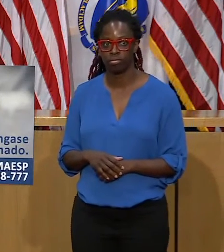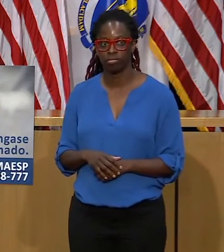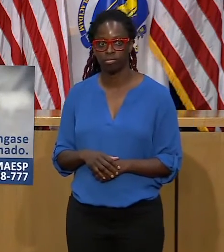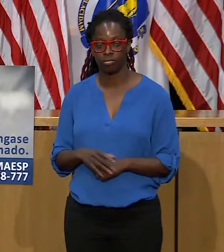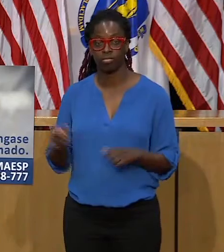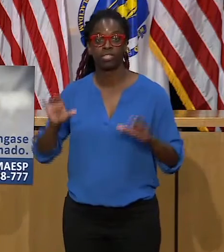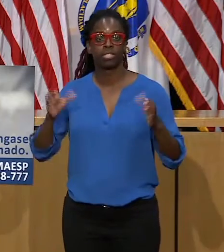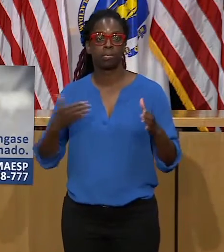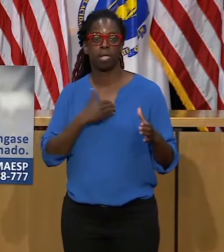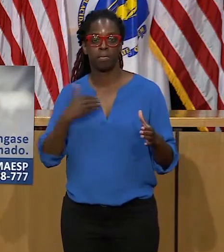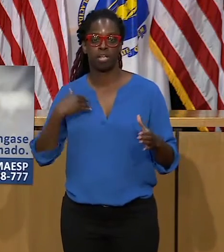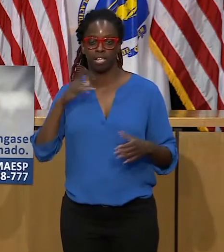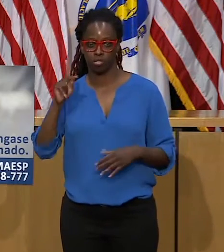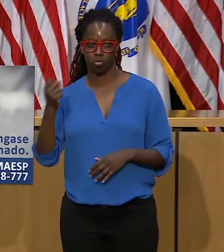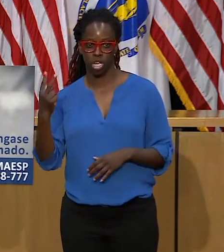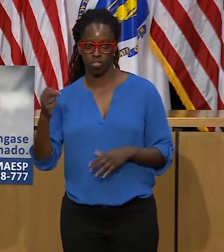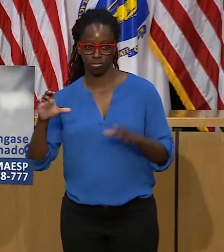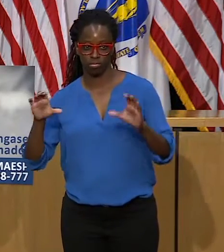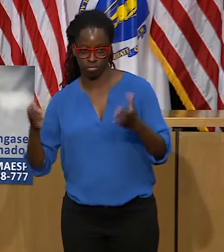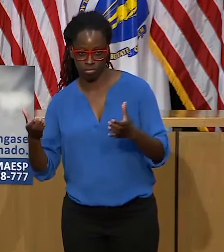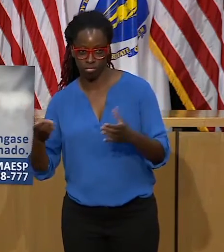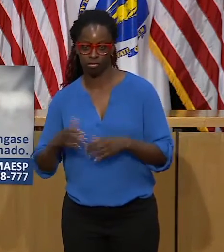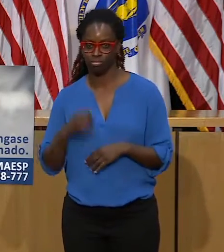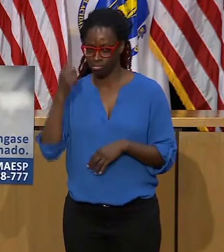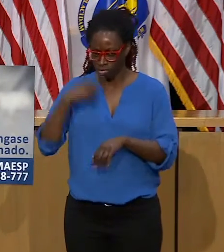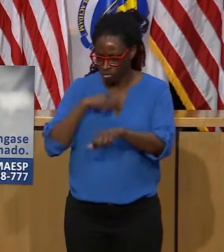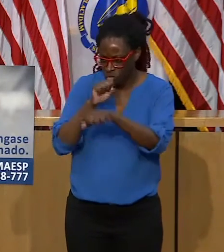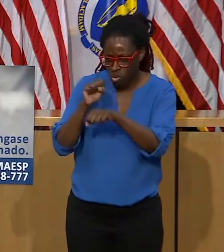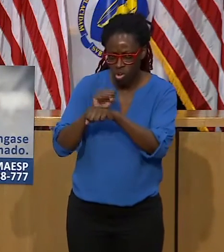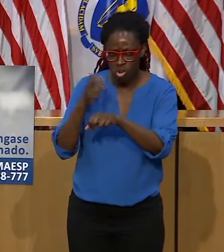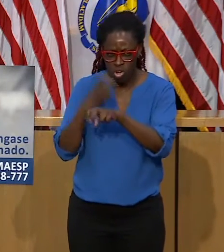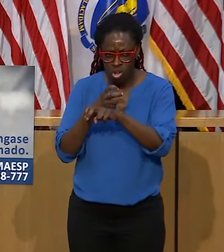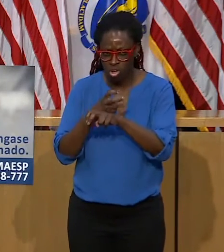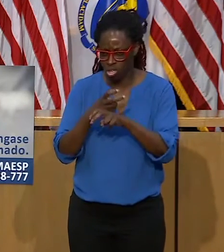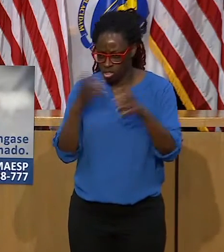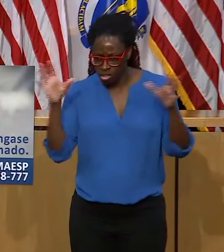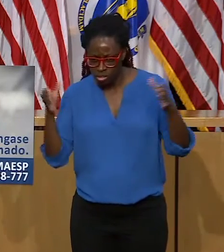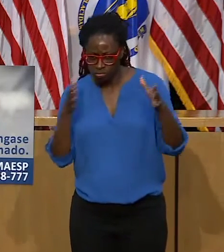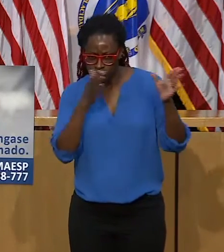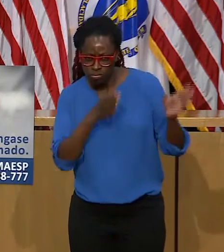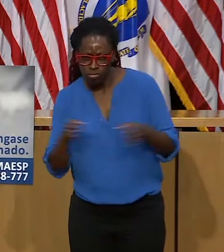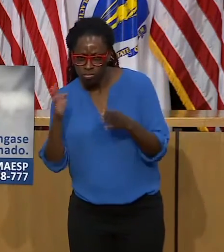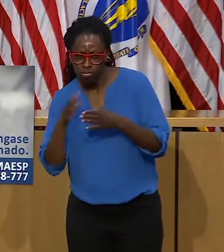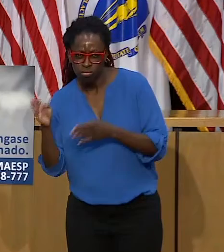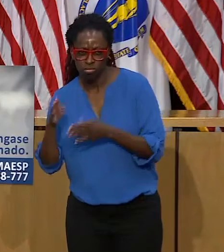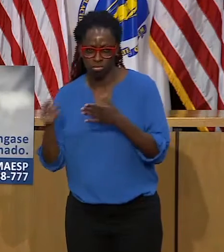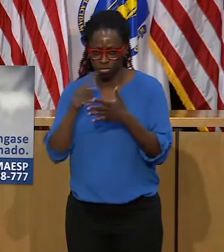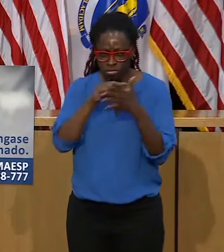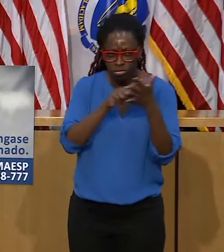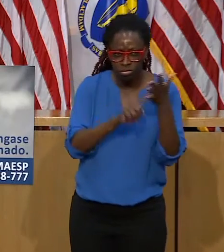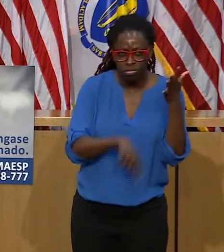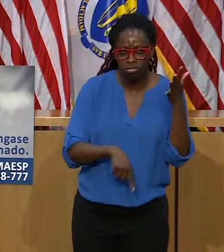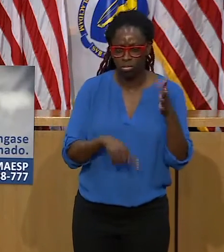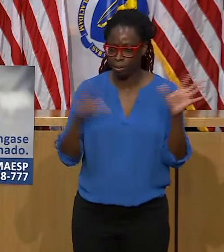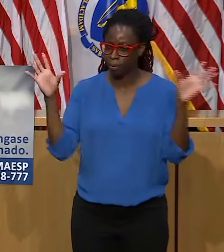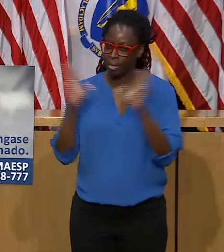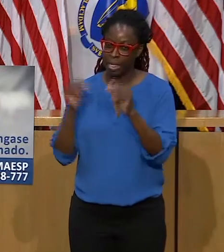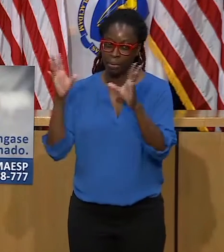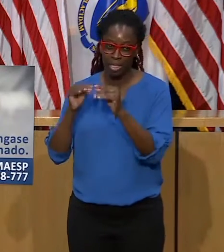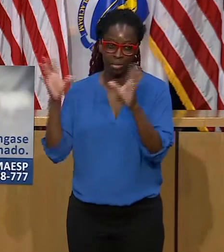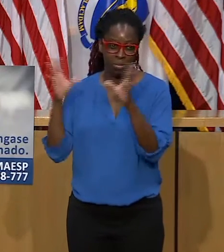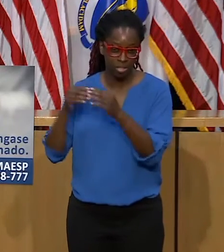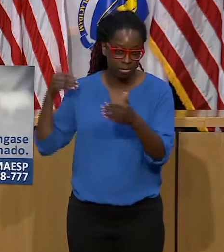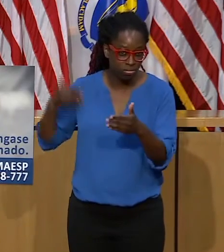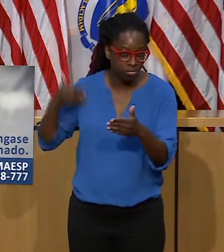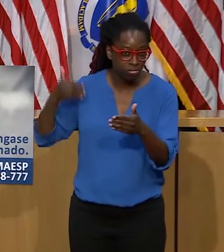been working very hard, meeting twice a week to develop these guides. As a parent, I was there to